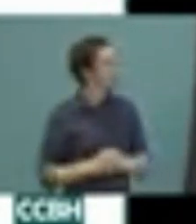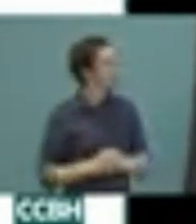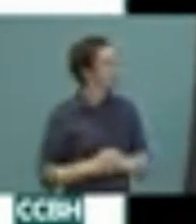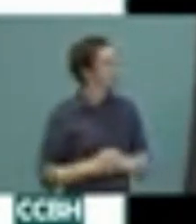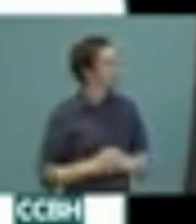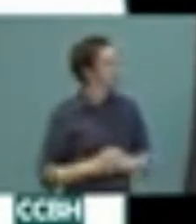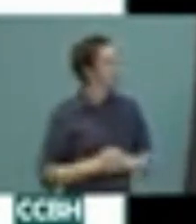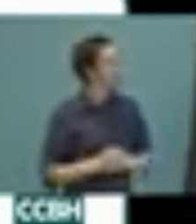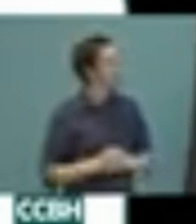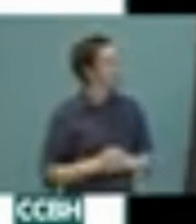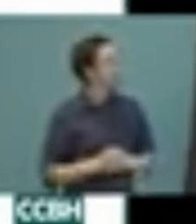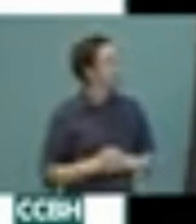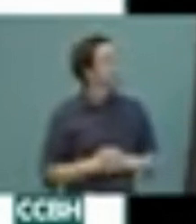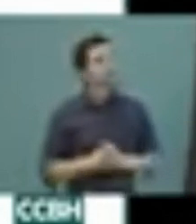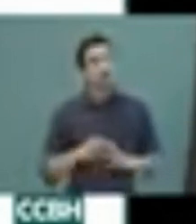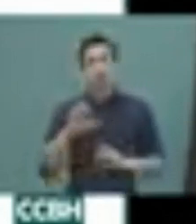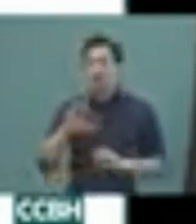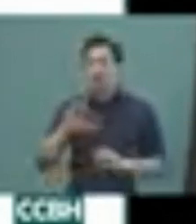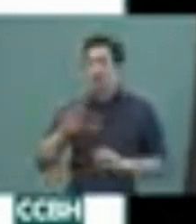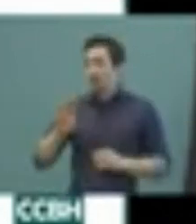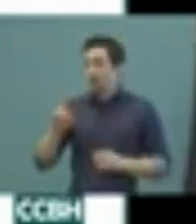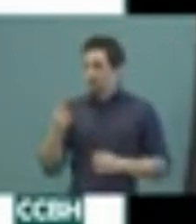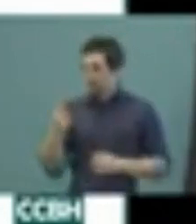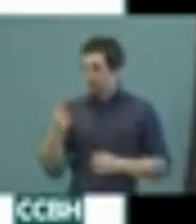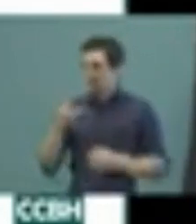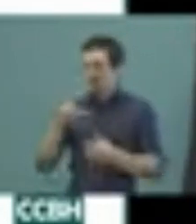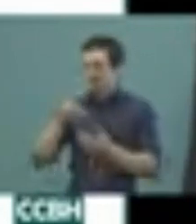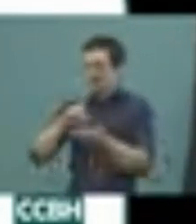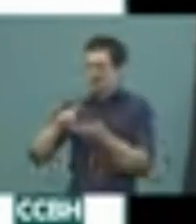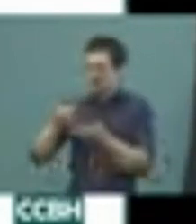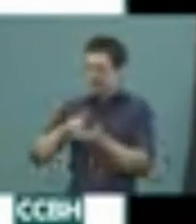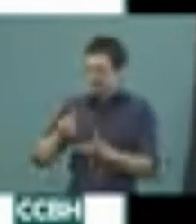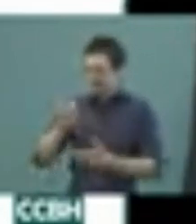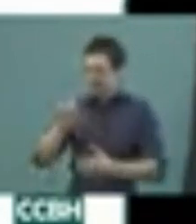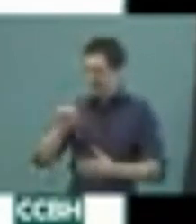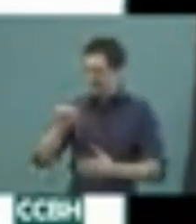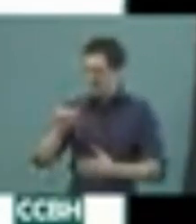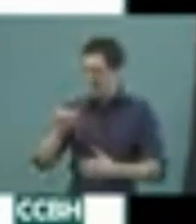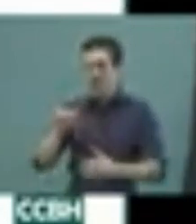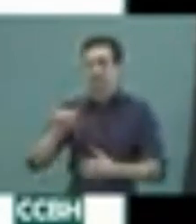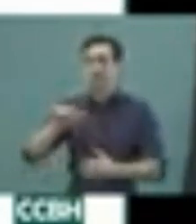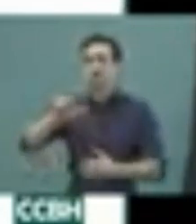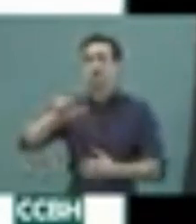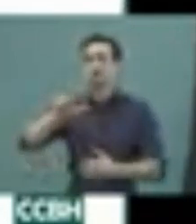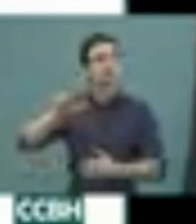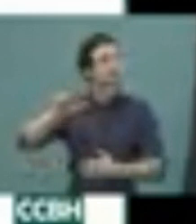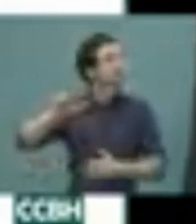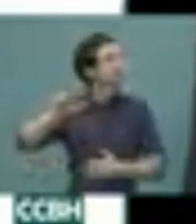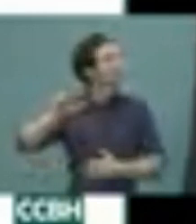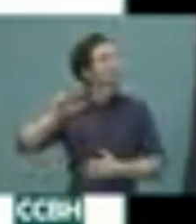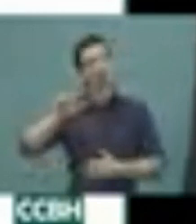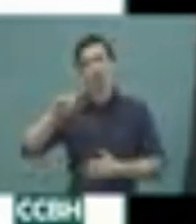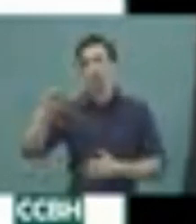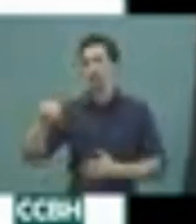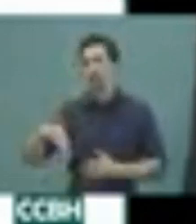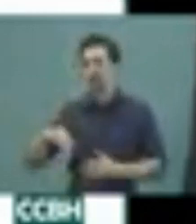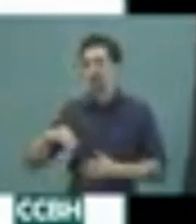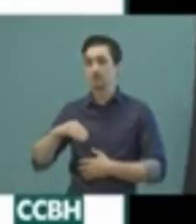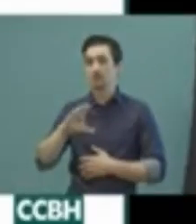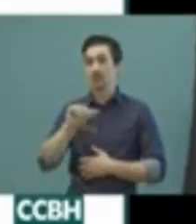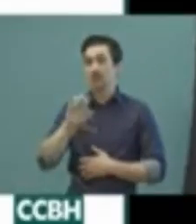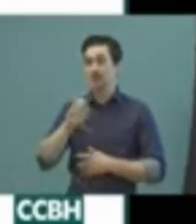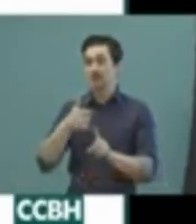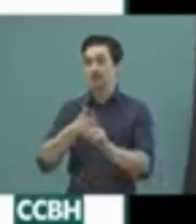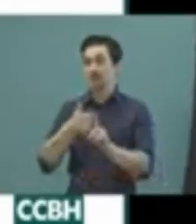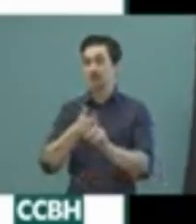Among the Cuyahoga County Board of Health data, there are 23% of our cases are hospitalized